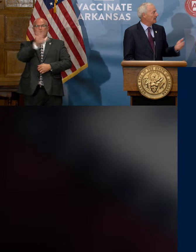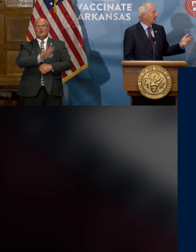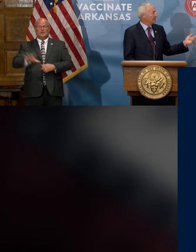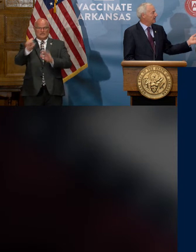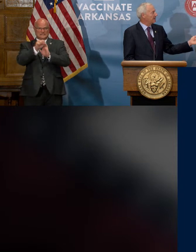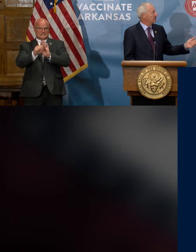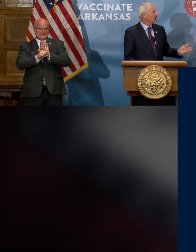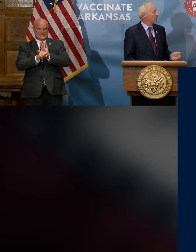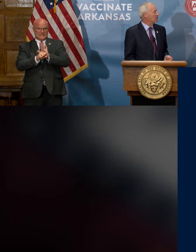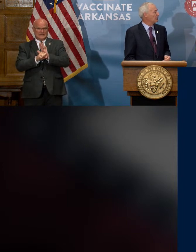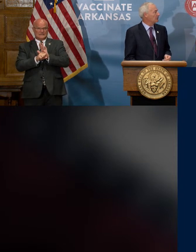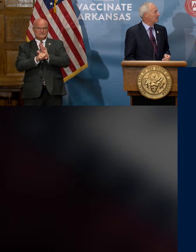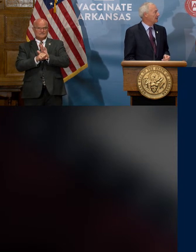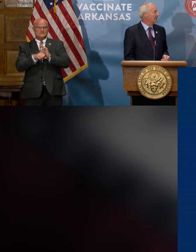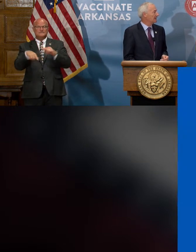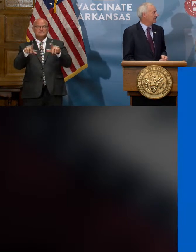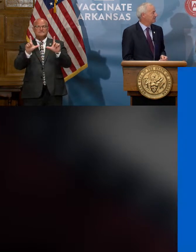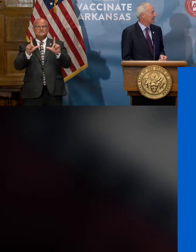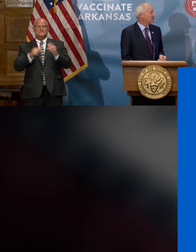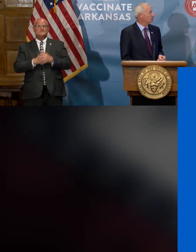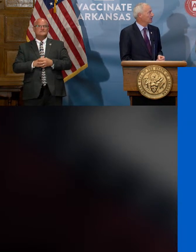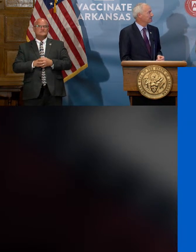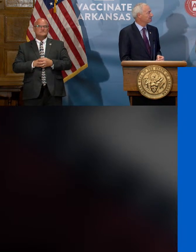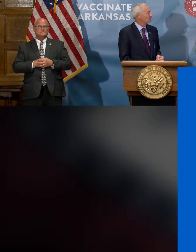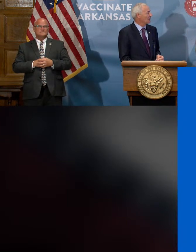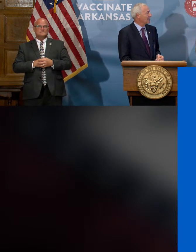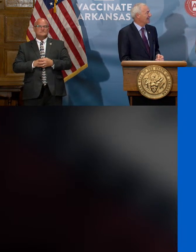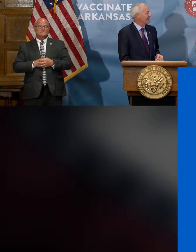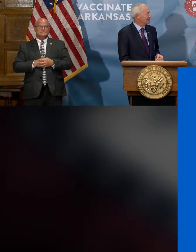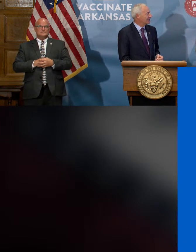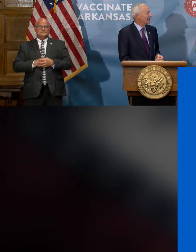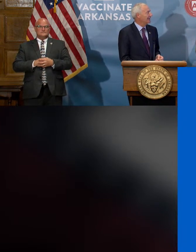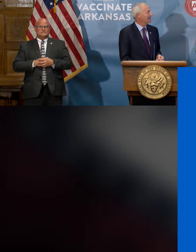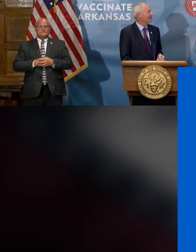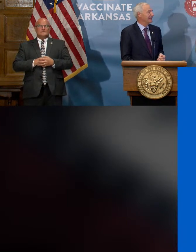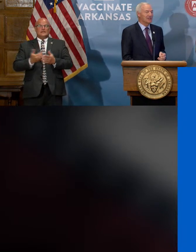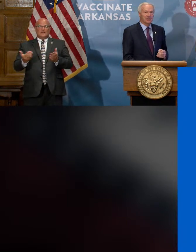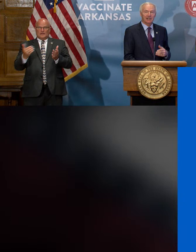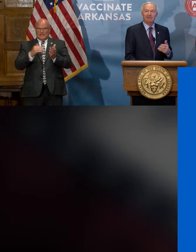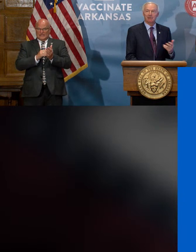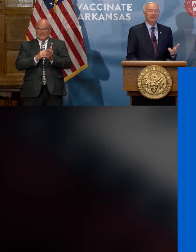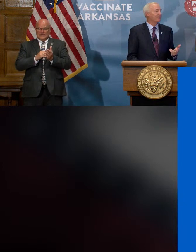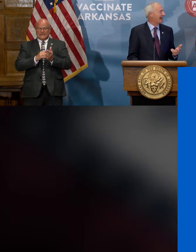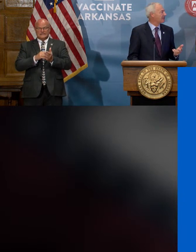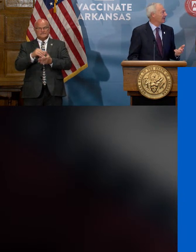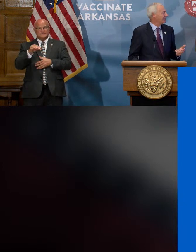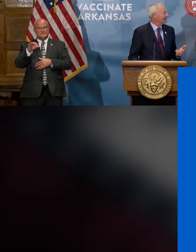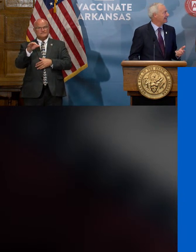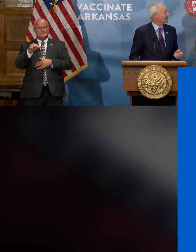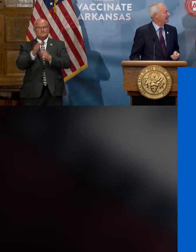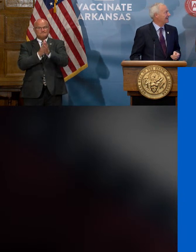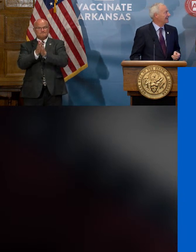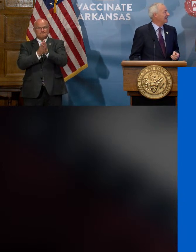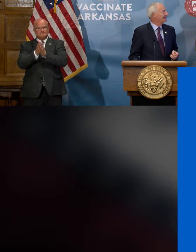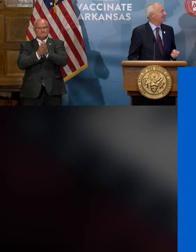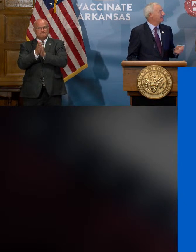hospitals. And then if you go to the next one, here again, the incentive to be